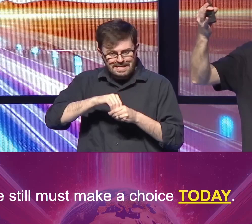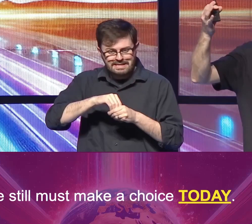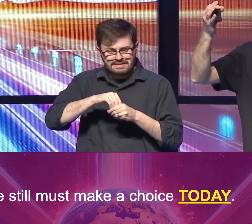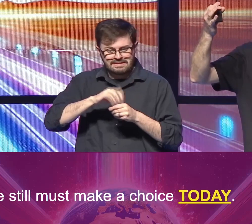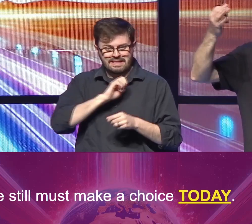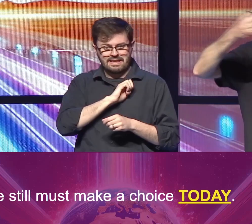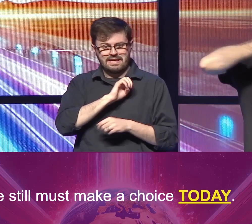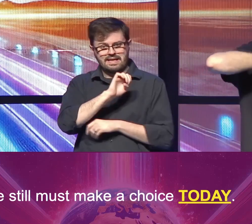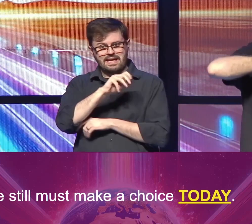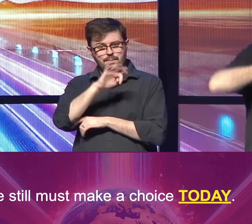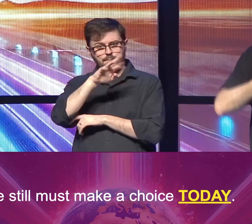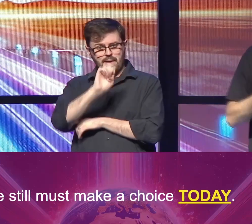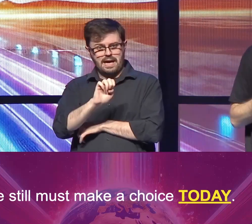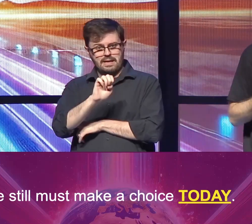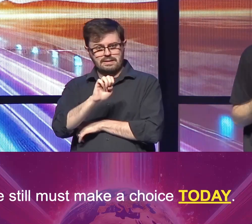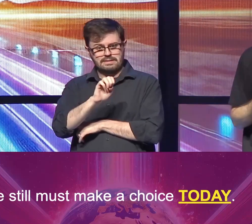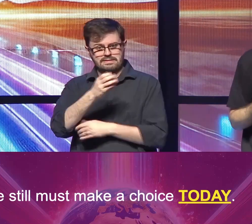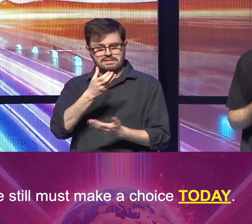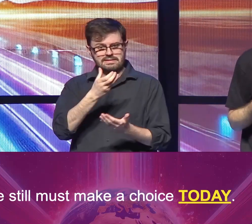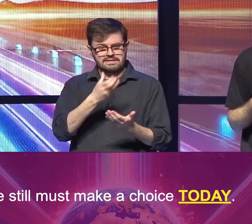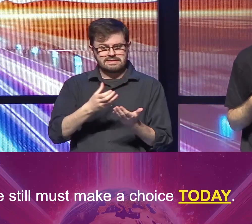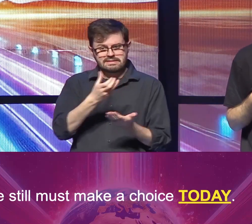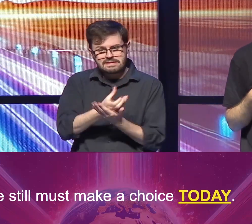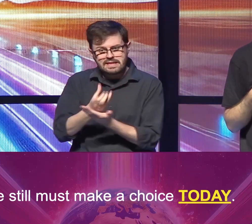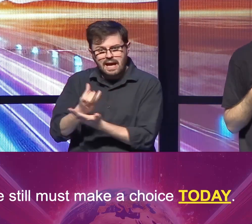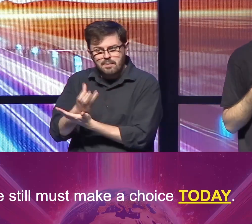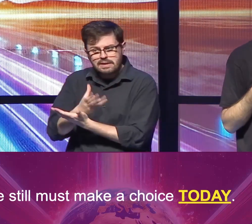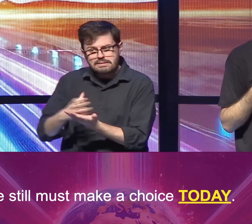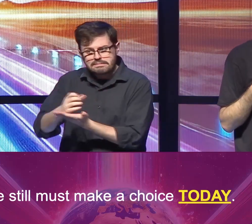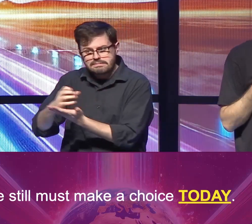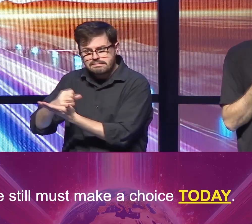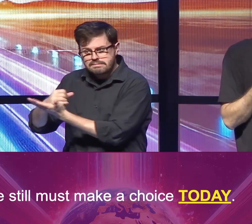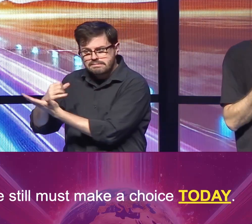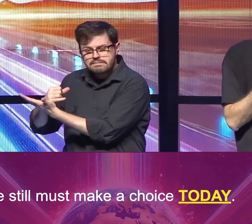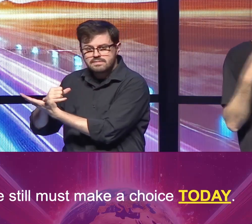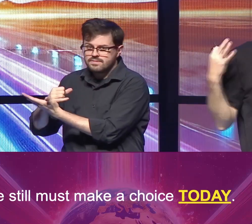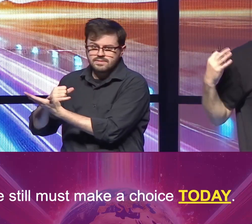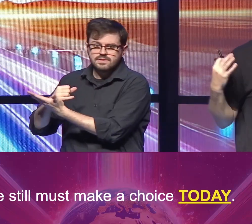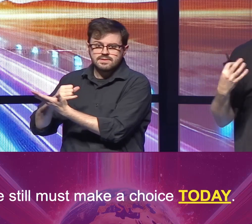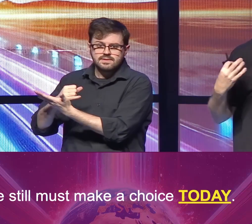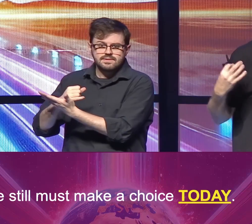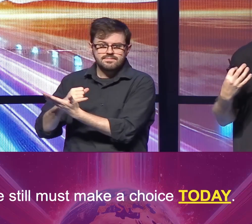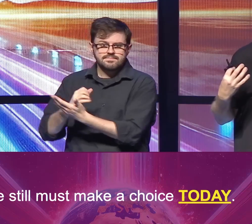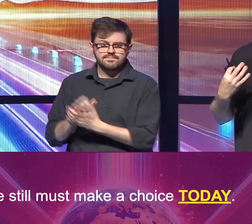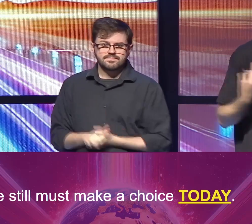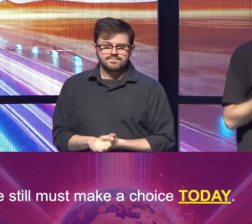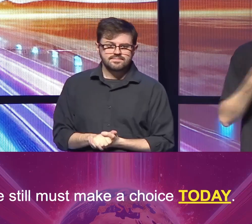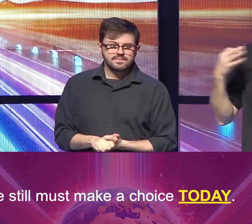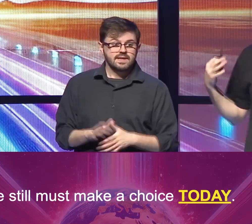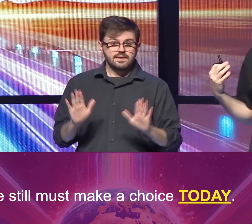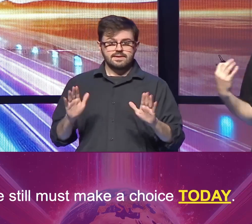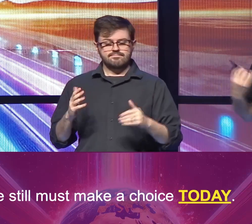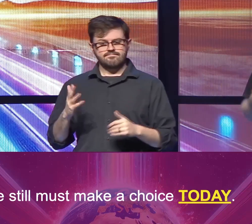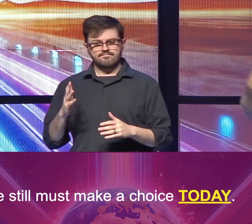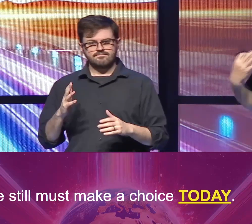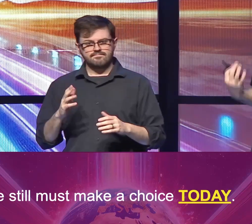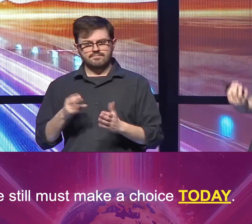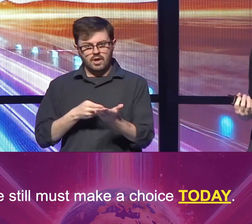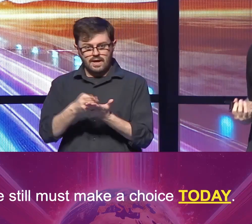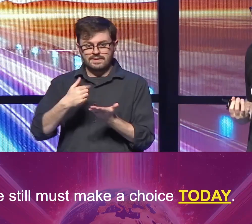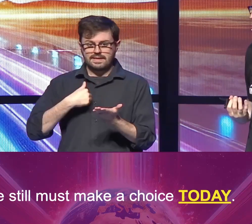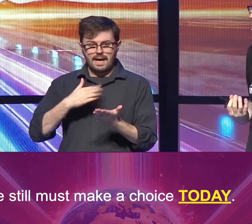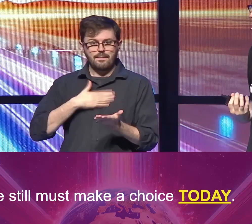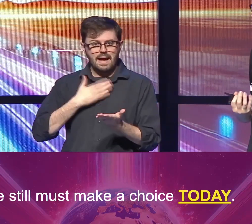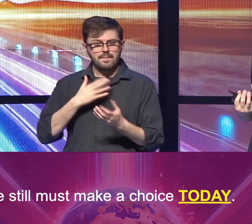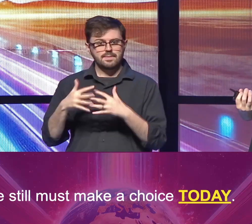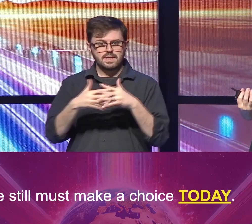relate? I'm very happy to be an American, okay? I have no problems with that. No problem saying I'm proud of